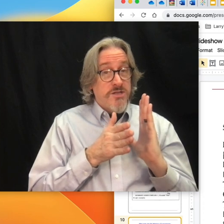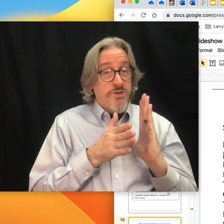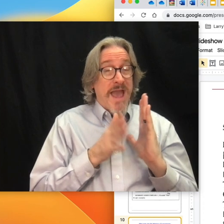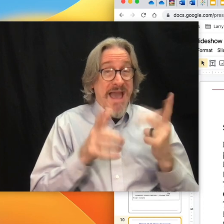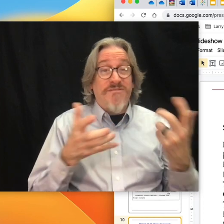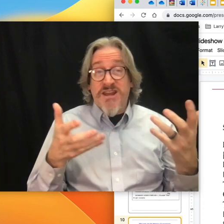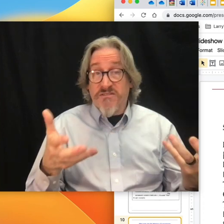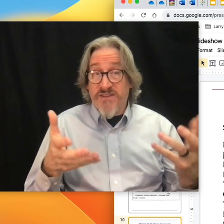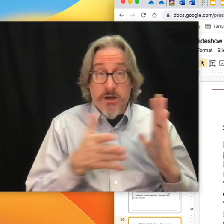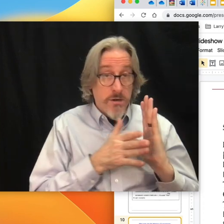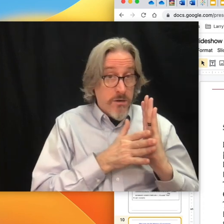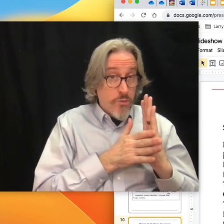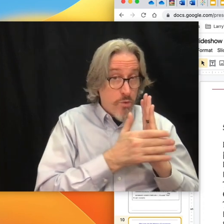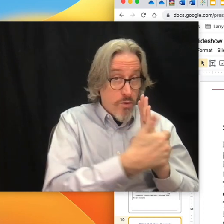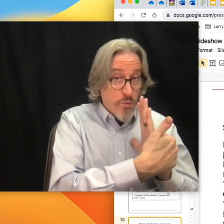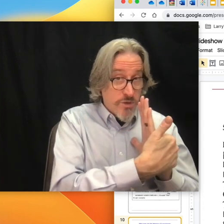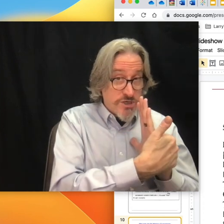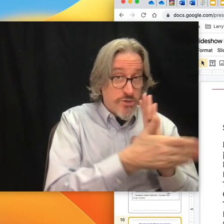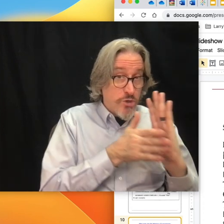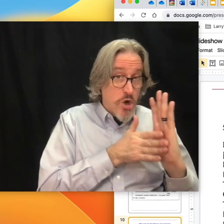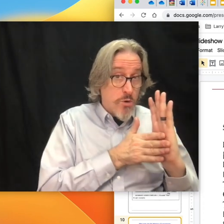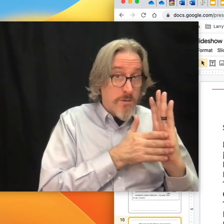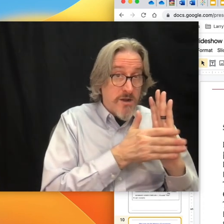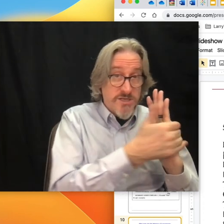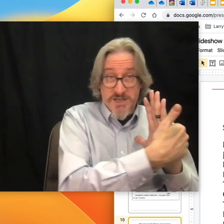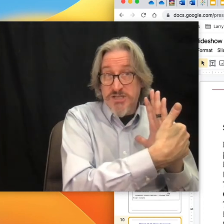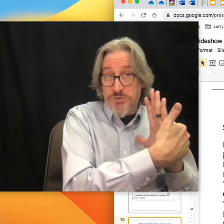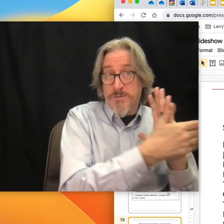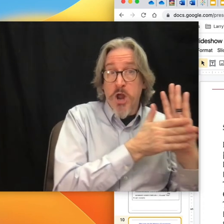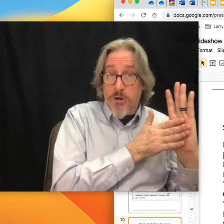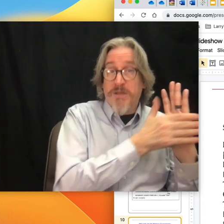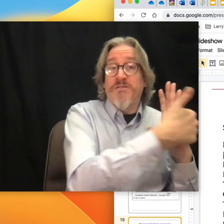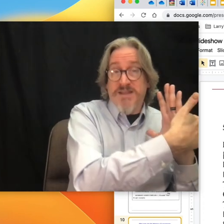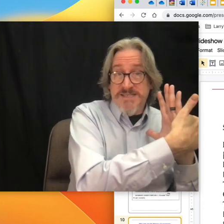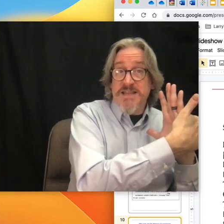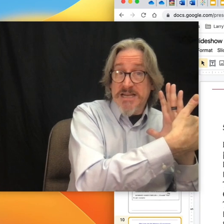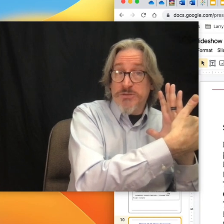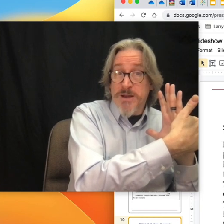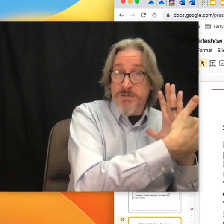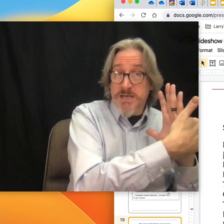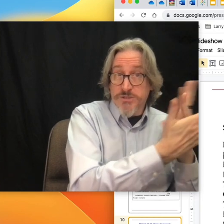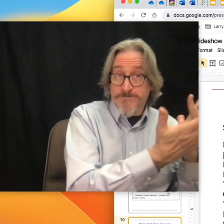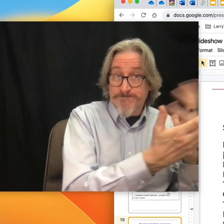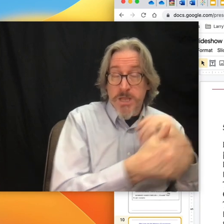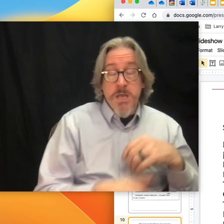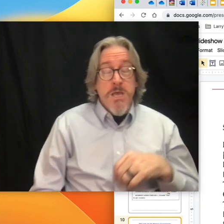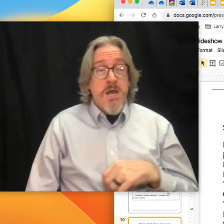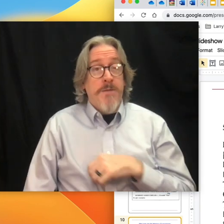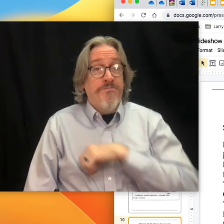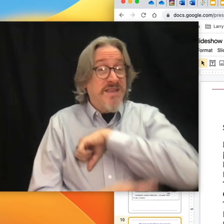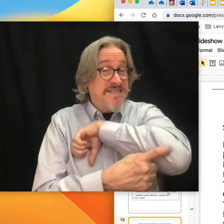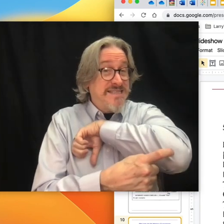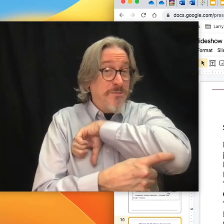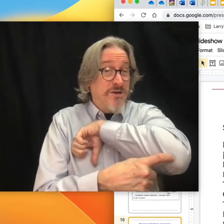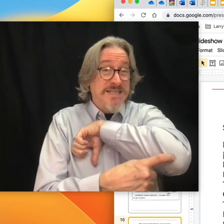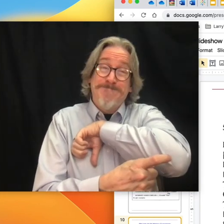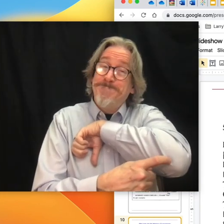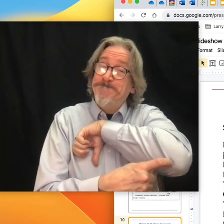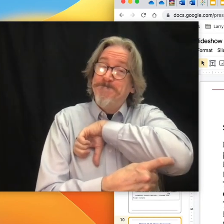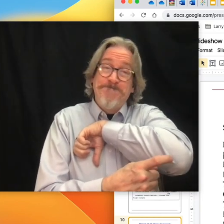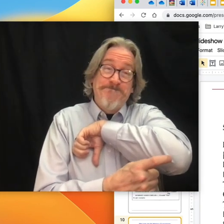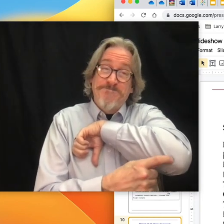for to have an affair, which is to go around to the next door neighbor, around the fence to the next door neighbor's house.